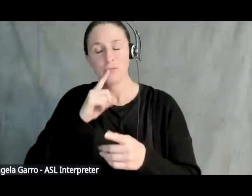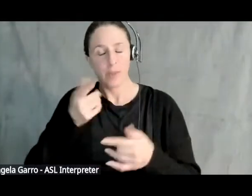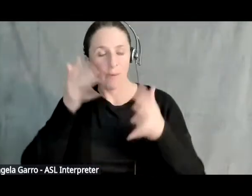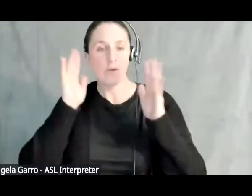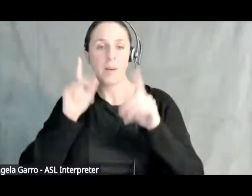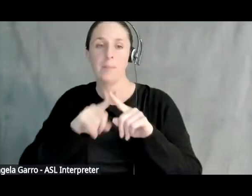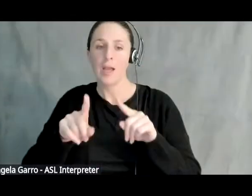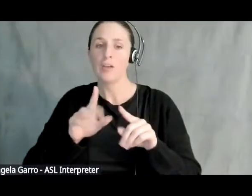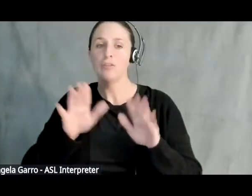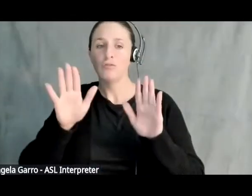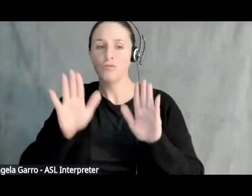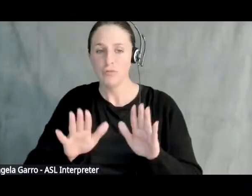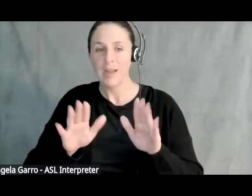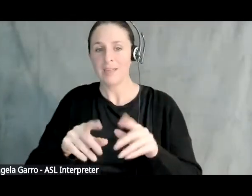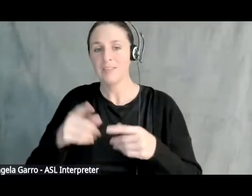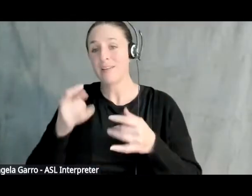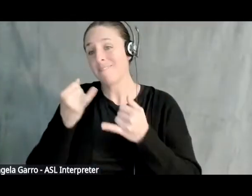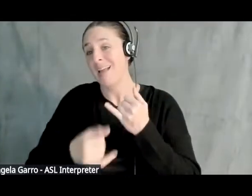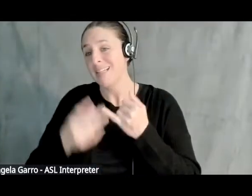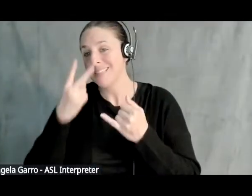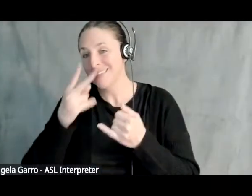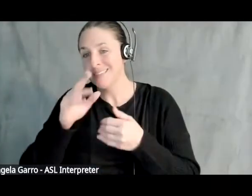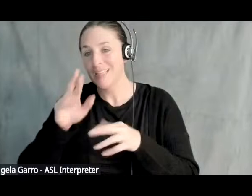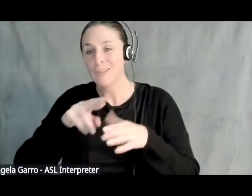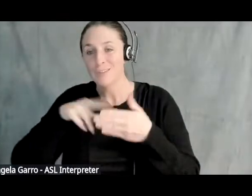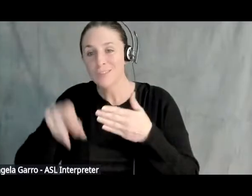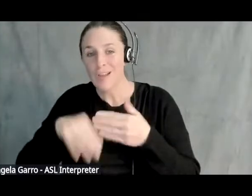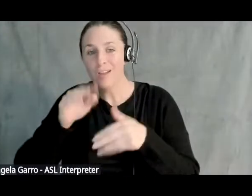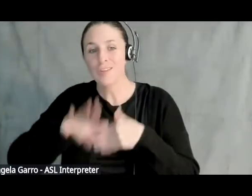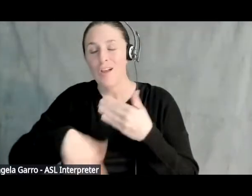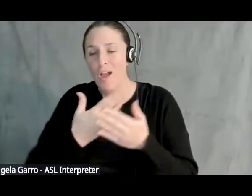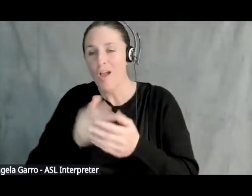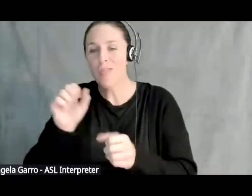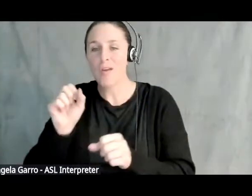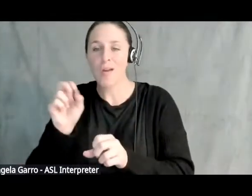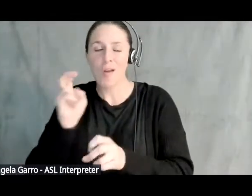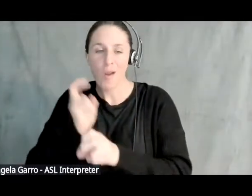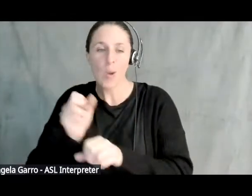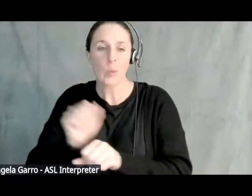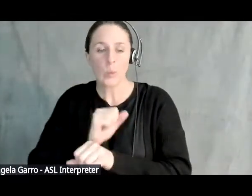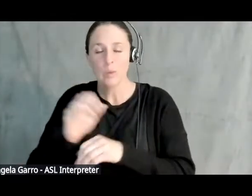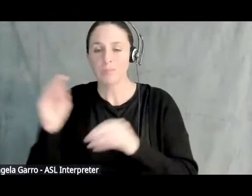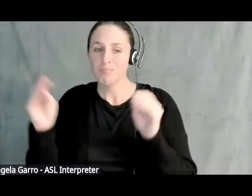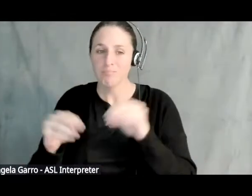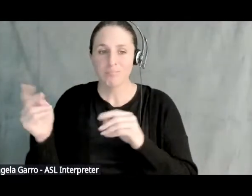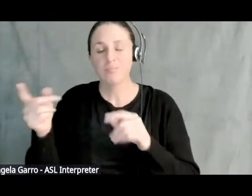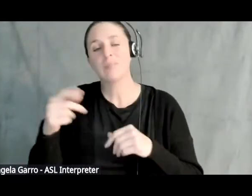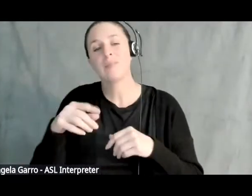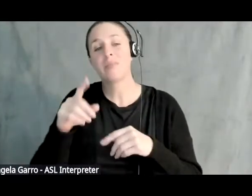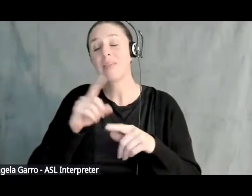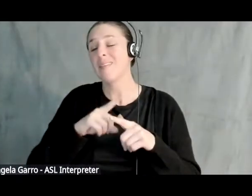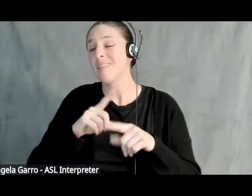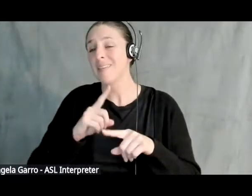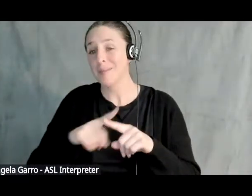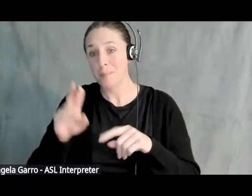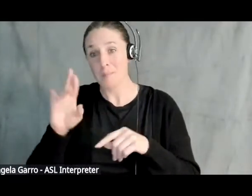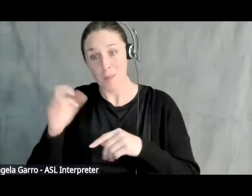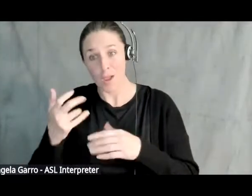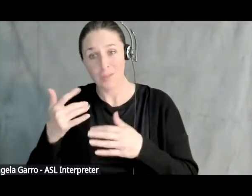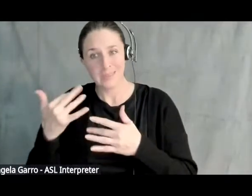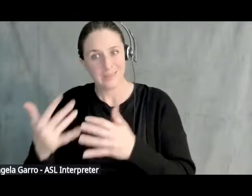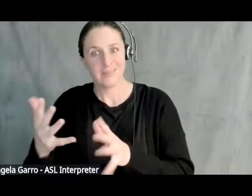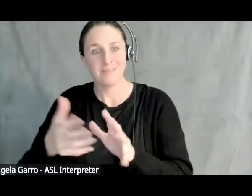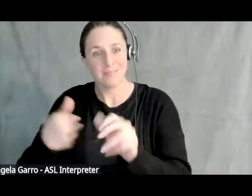to finally see the results of all the hard work everyone has been putting in. So as March is flying by, as she was saying,